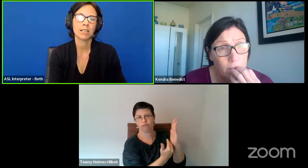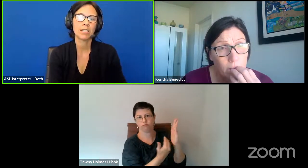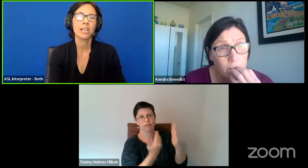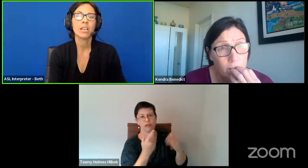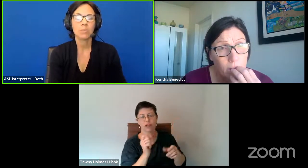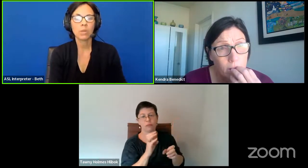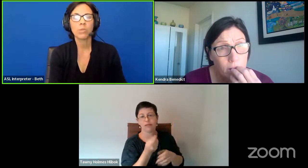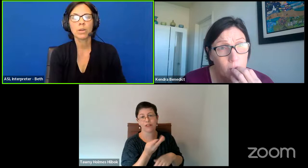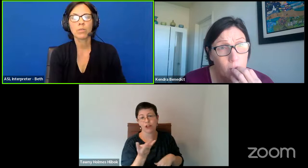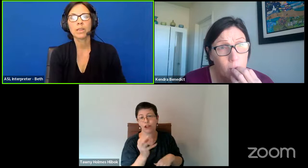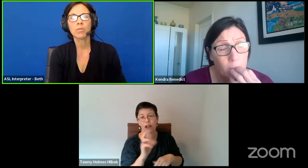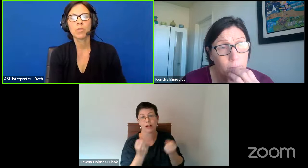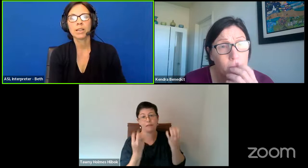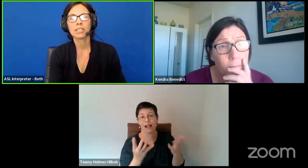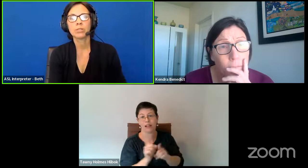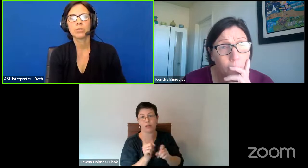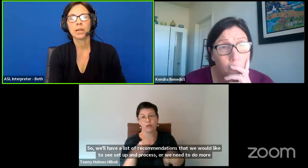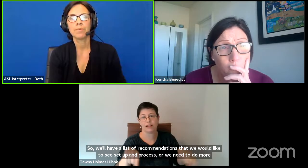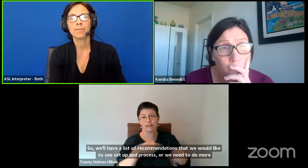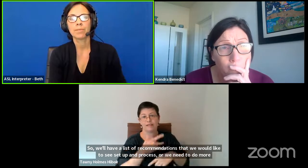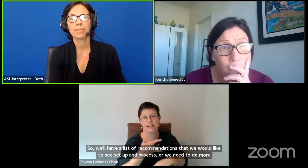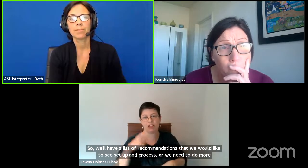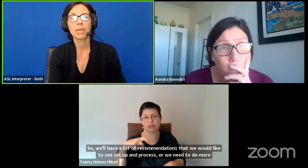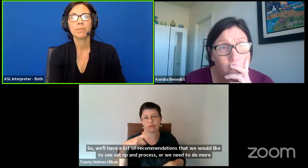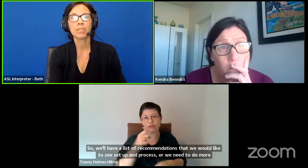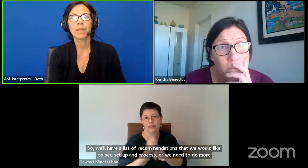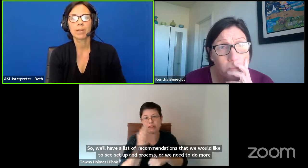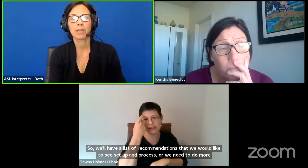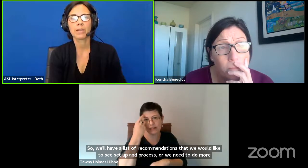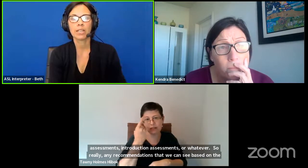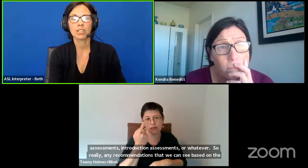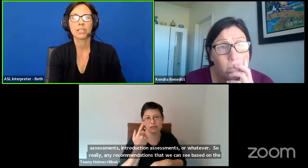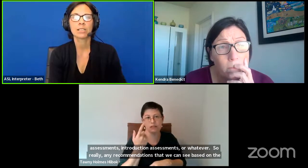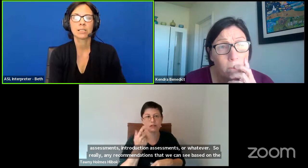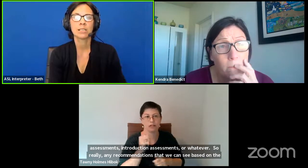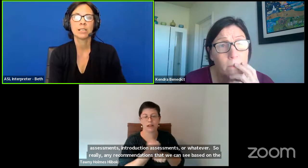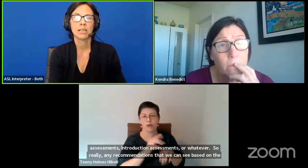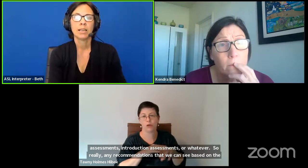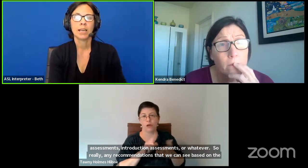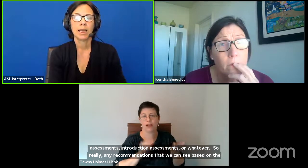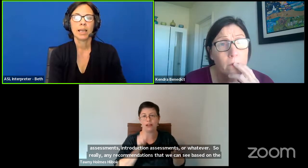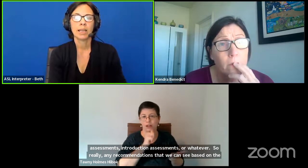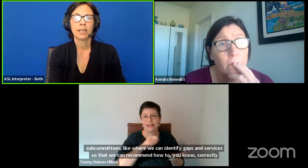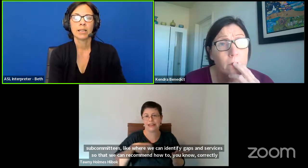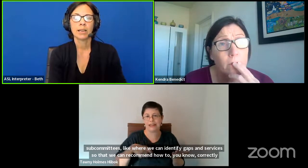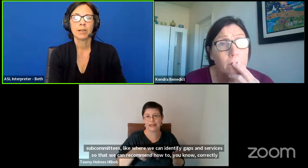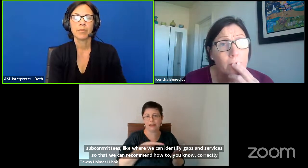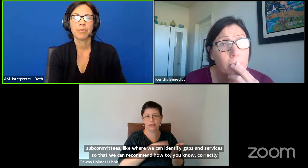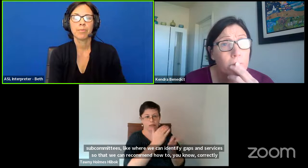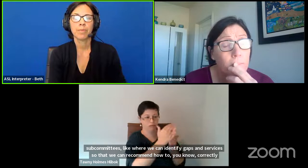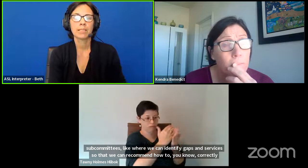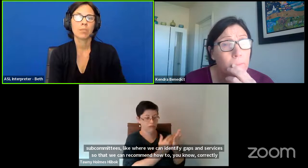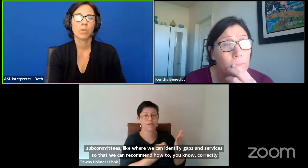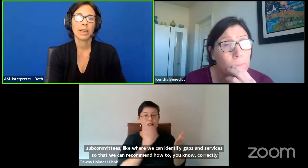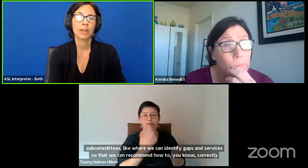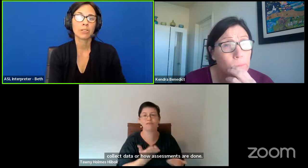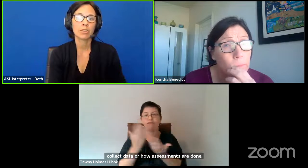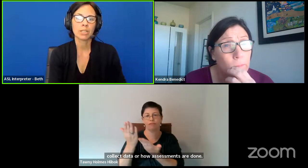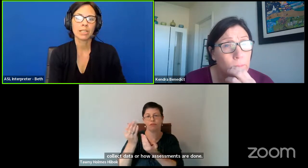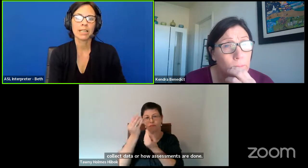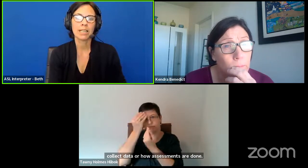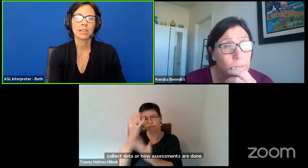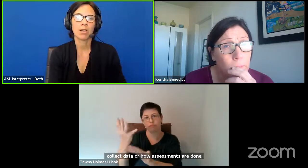are done. We're really wanting to be able to make recommendations and based on what